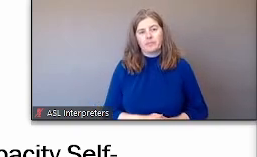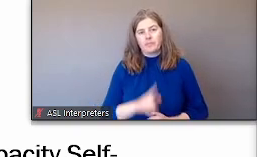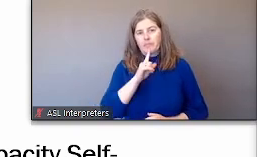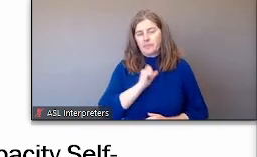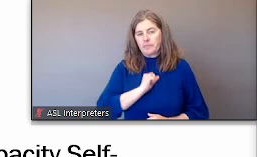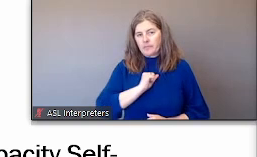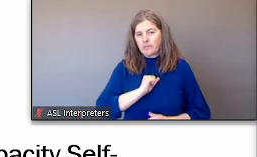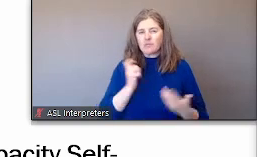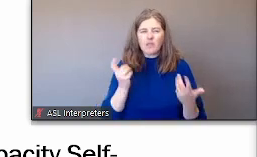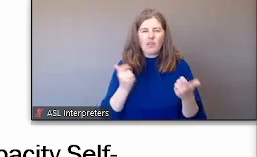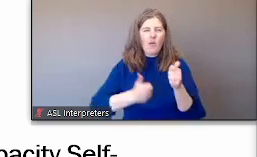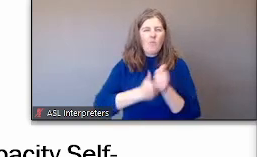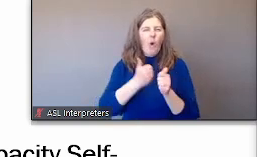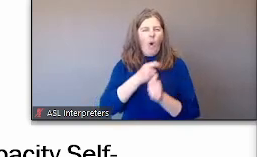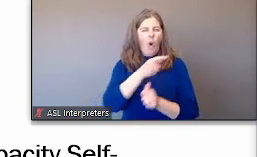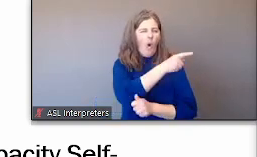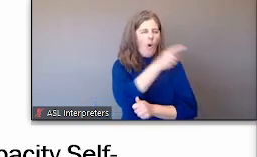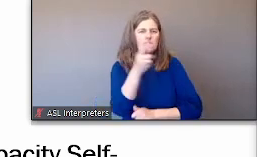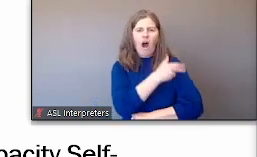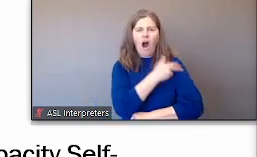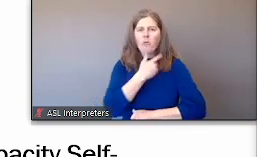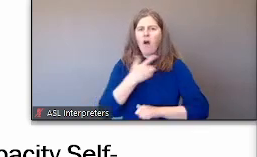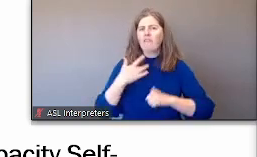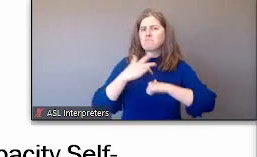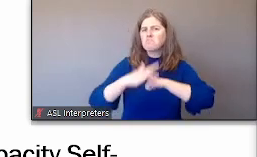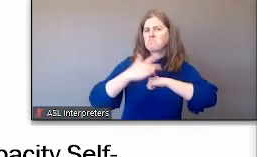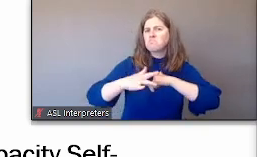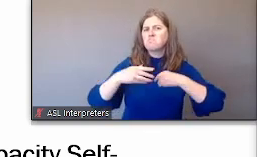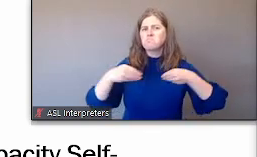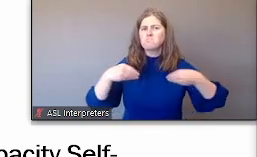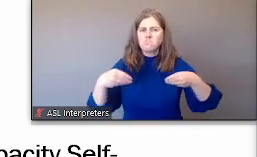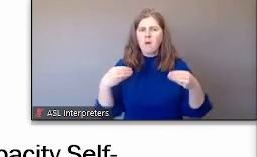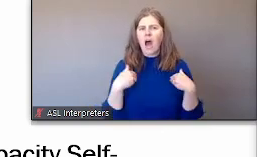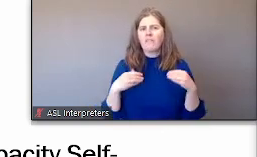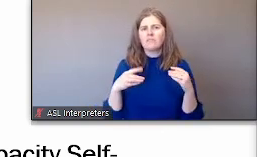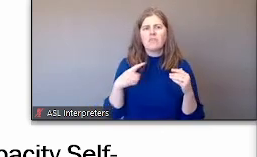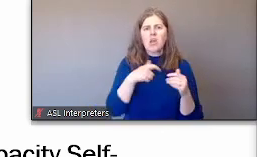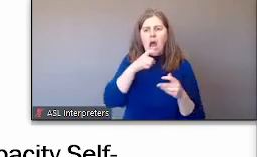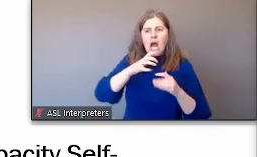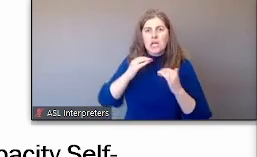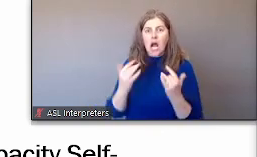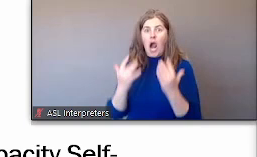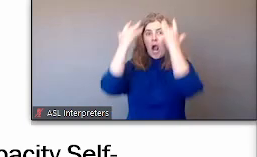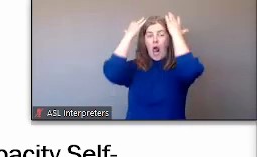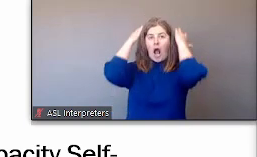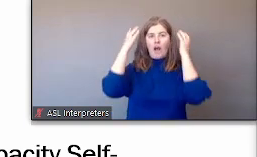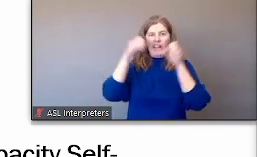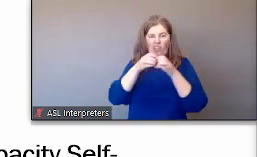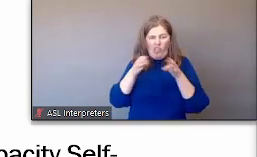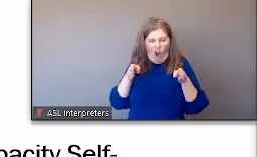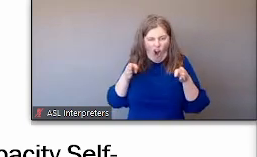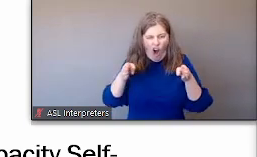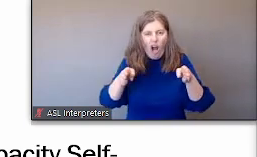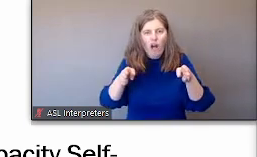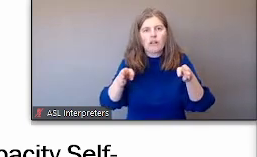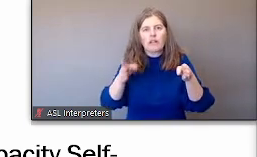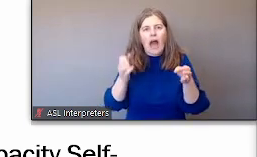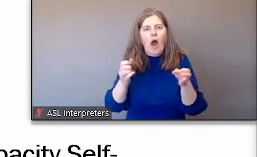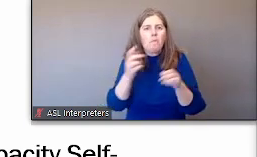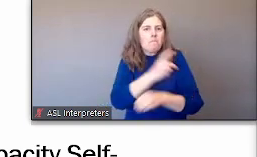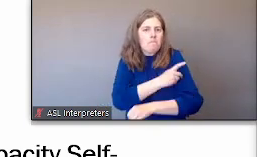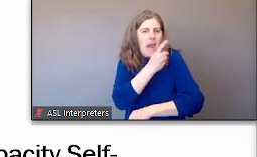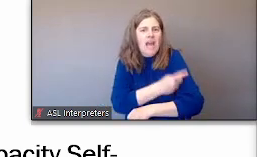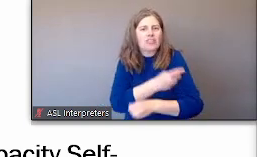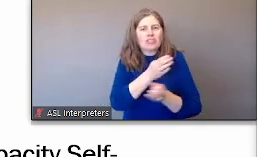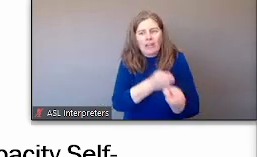and most of the facilities now have room, not taking care of very many patients in the hallway and are moving back out of the